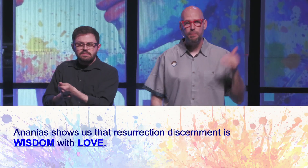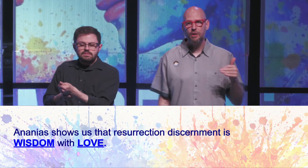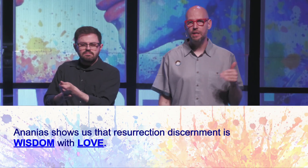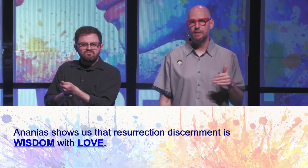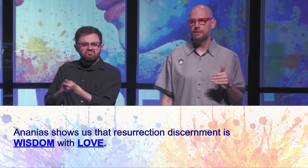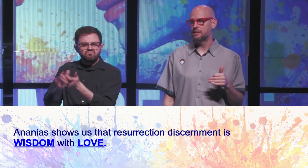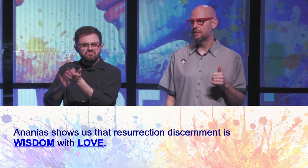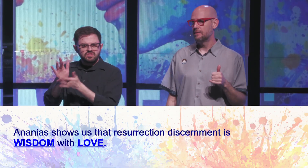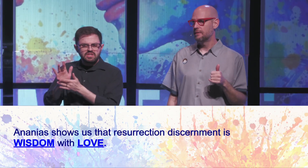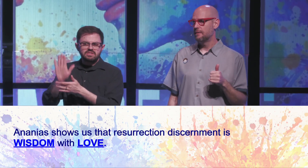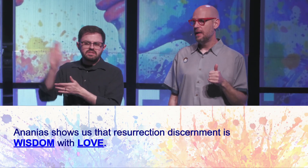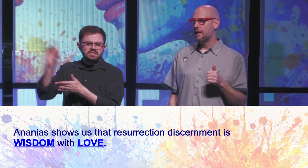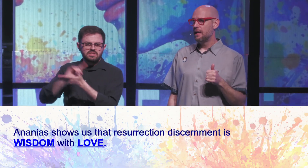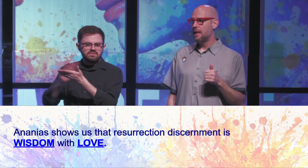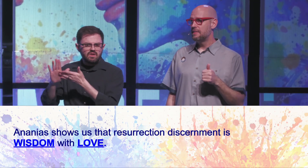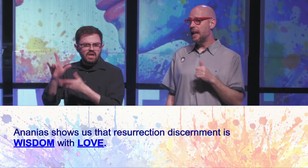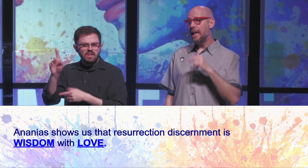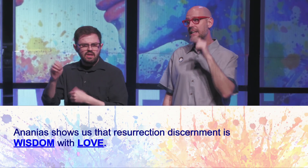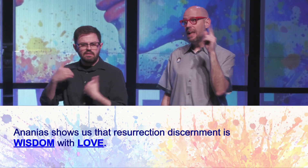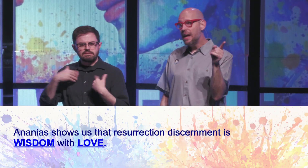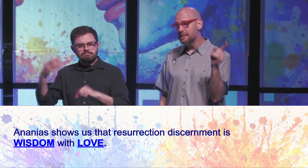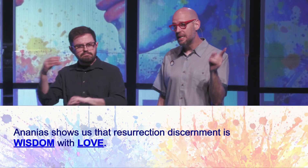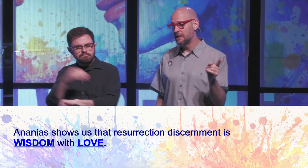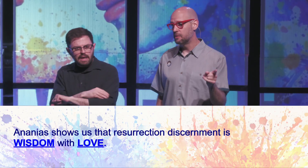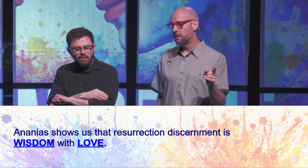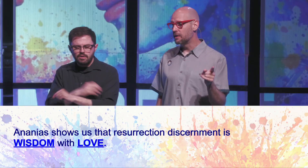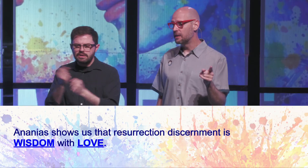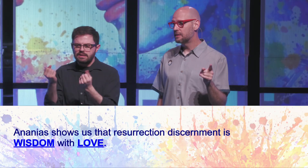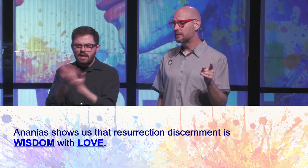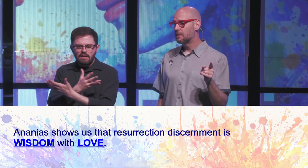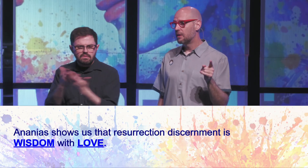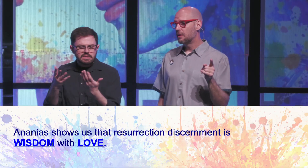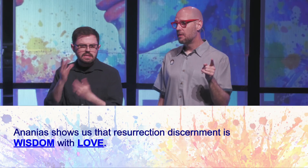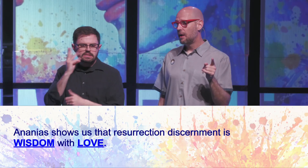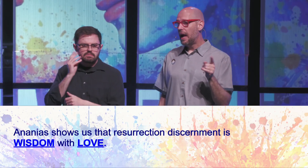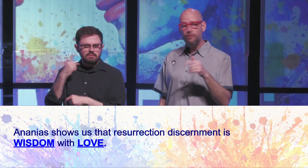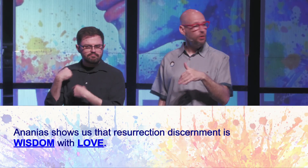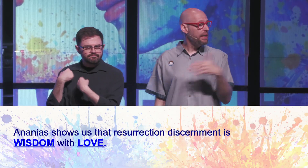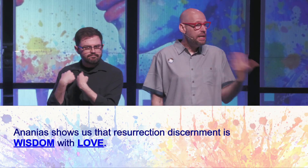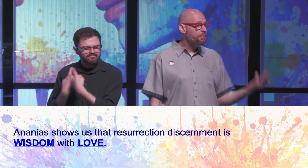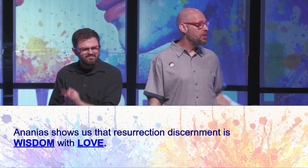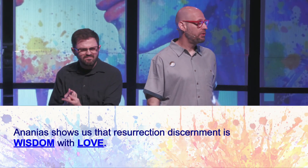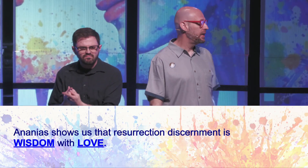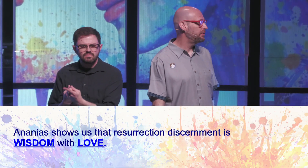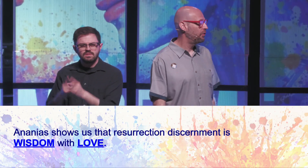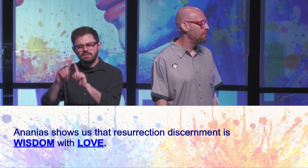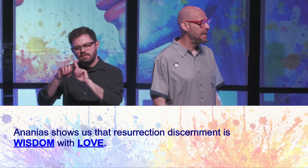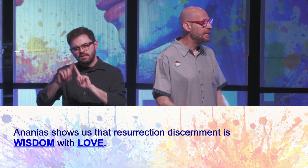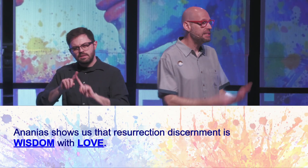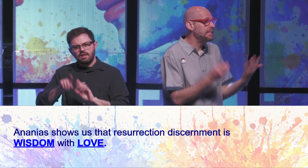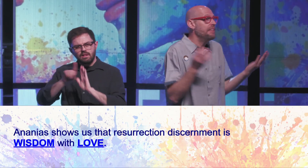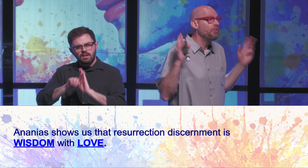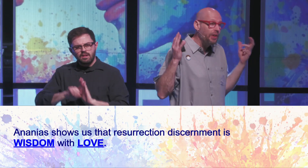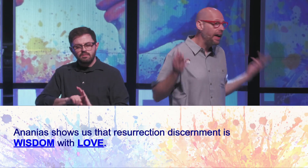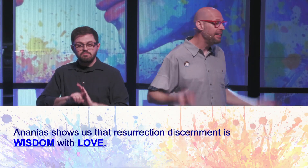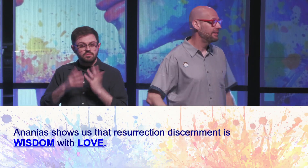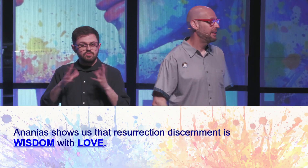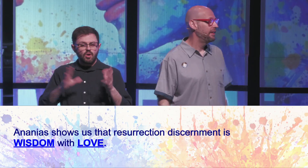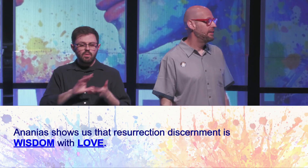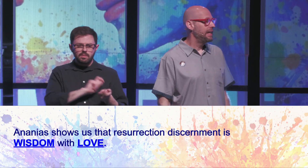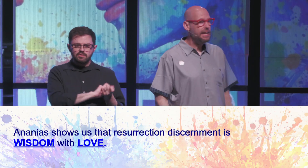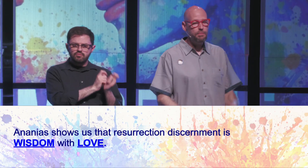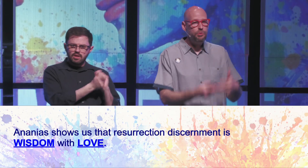had experienced, that Ananias had experienced, after all, he had been transformed, he had seen the